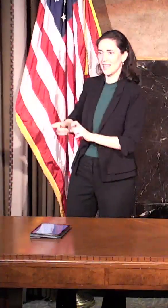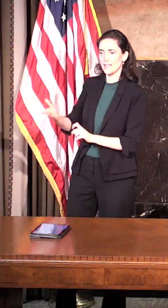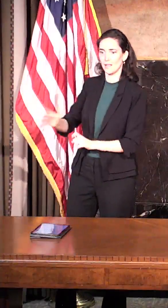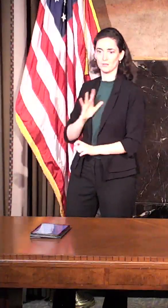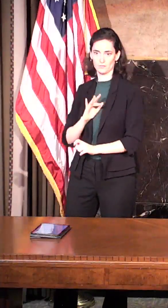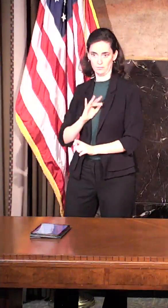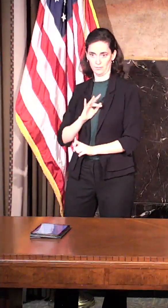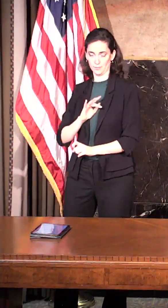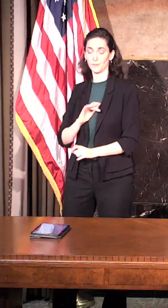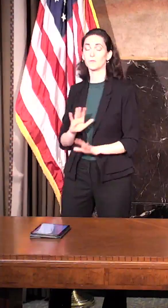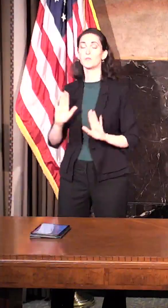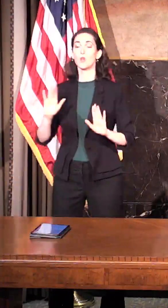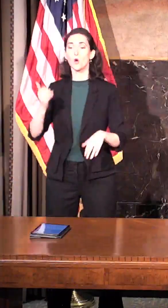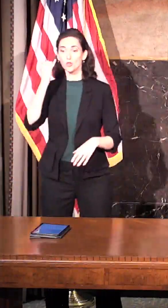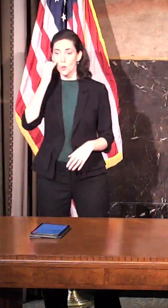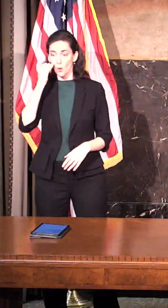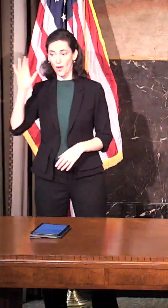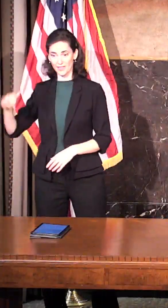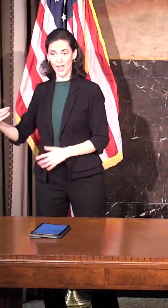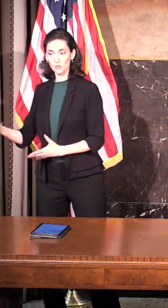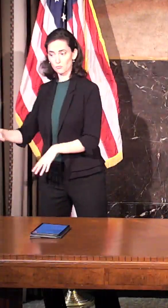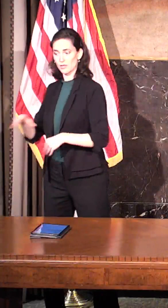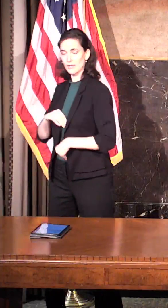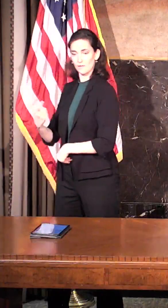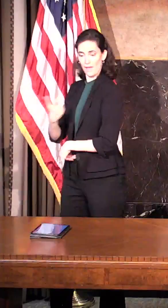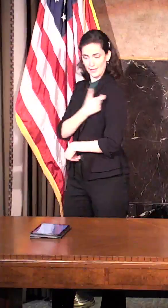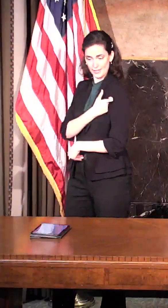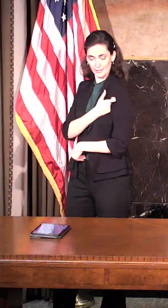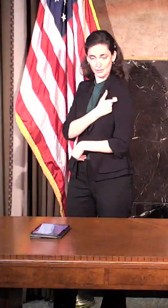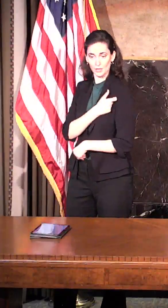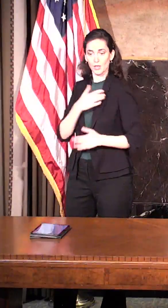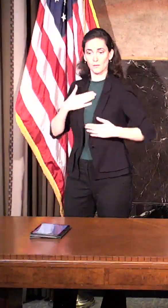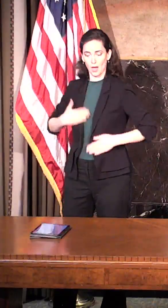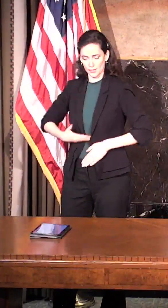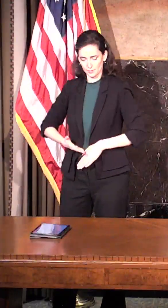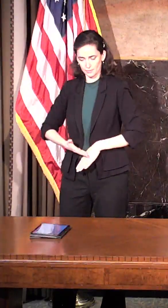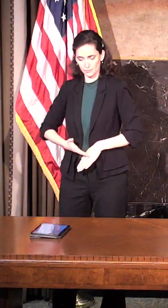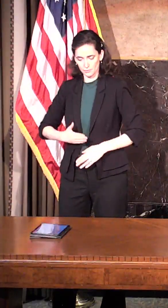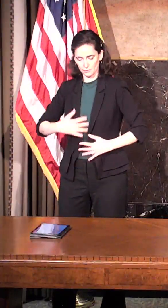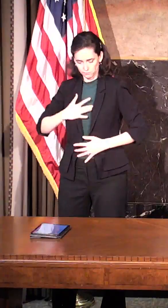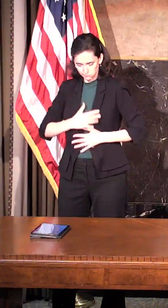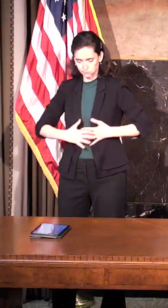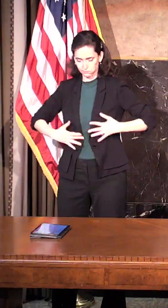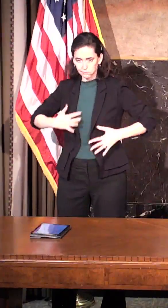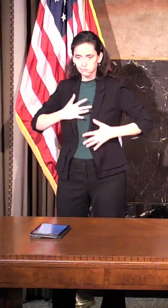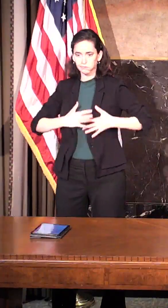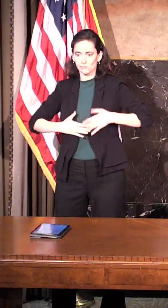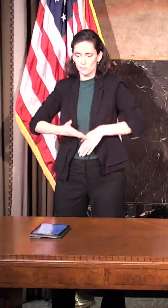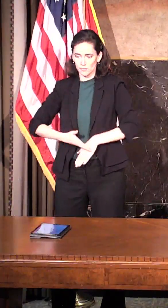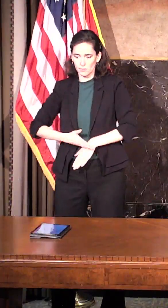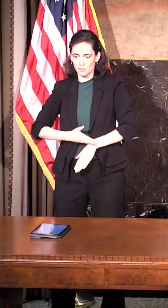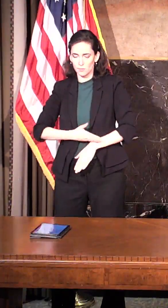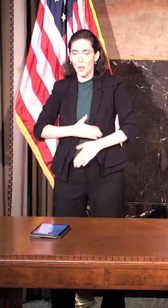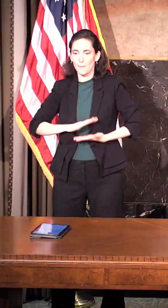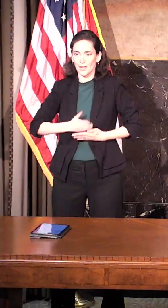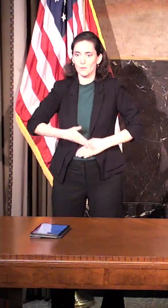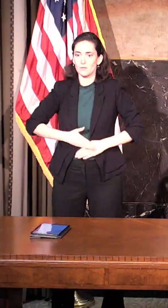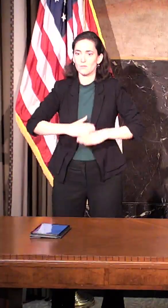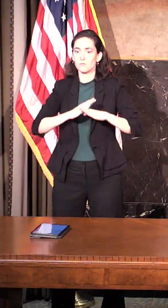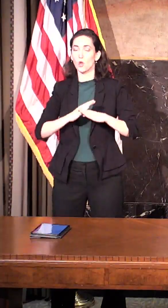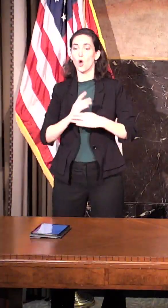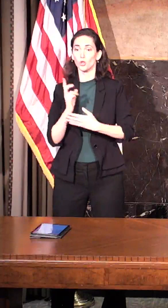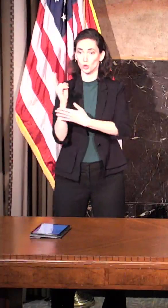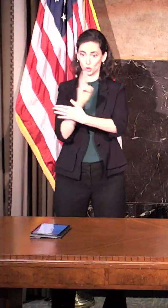Protection after this vaccine ramps up gradually. At 14 days afterwards, you have very, very good protection. And